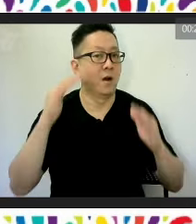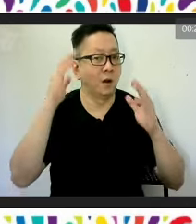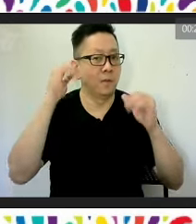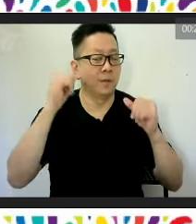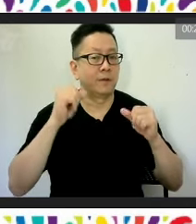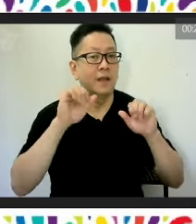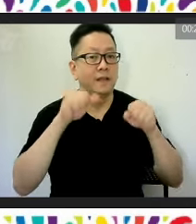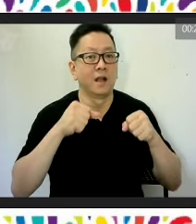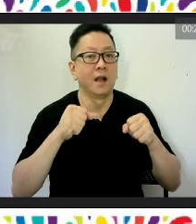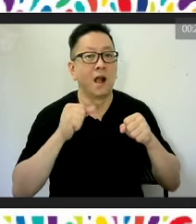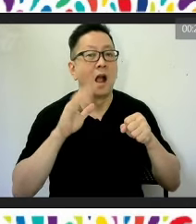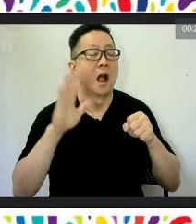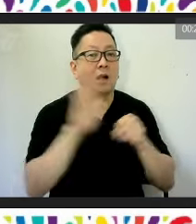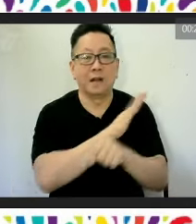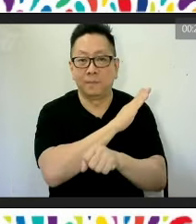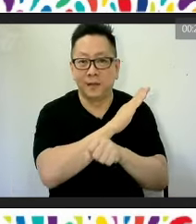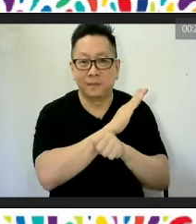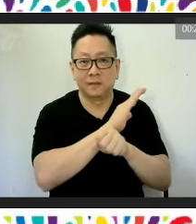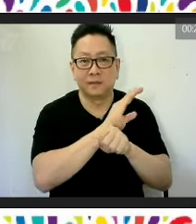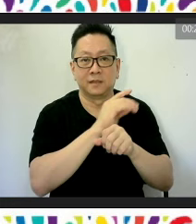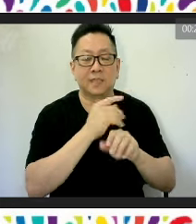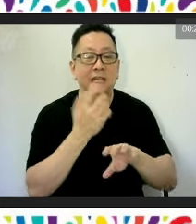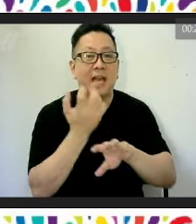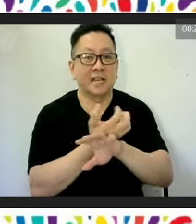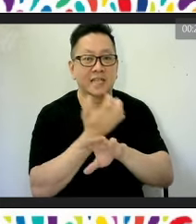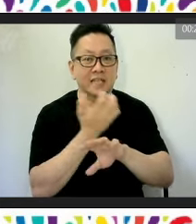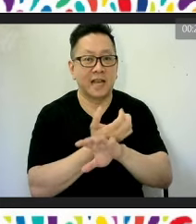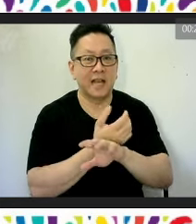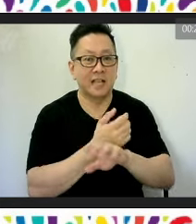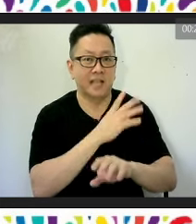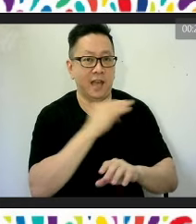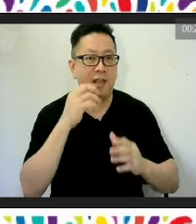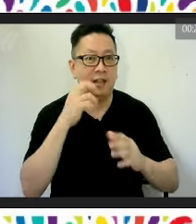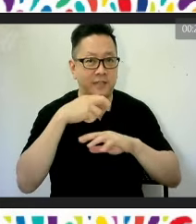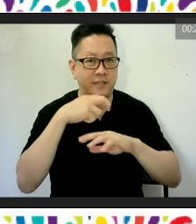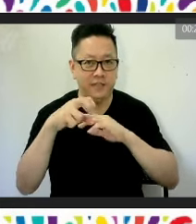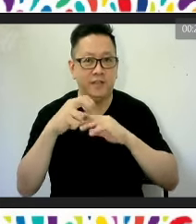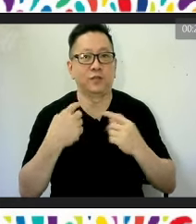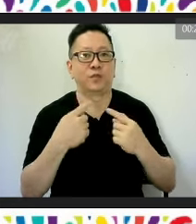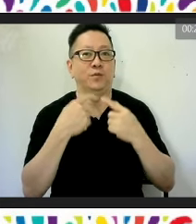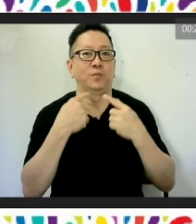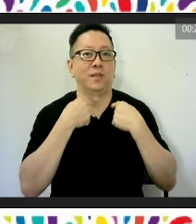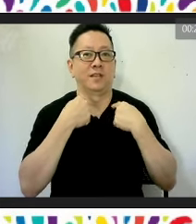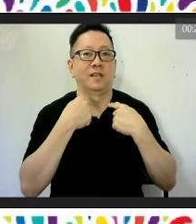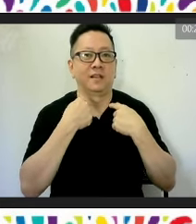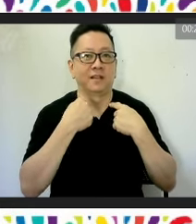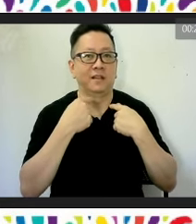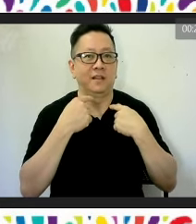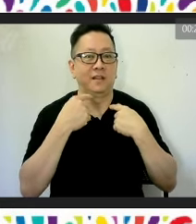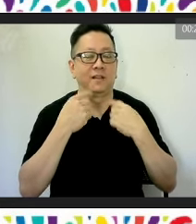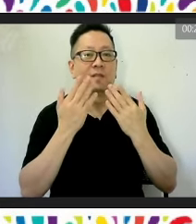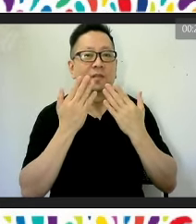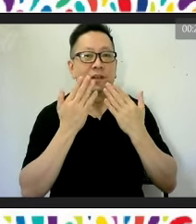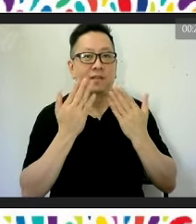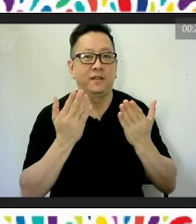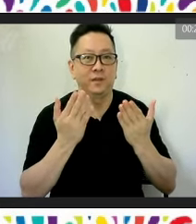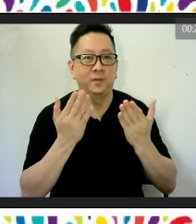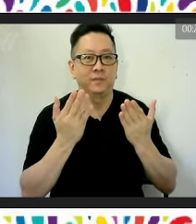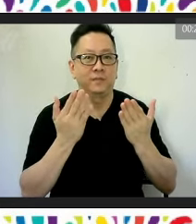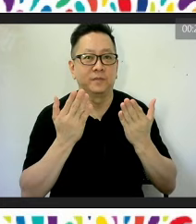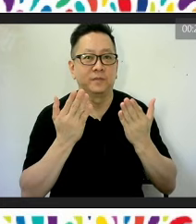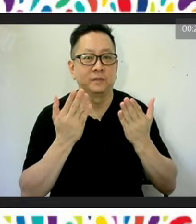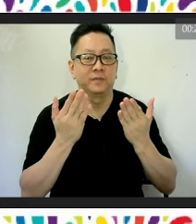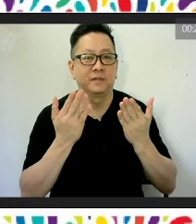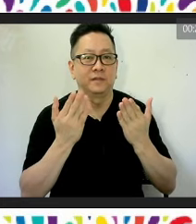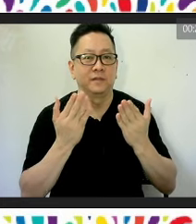Okay, hope you can complete the exercise and send to me. Okay, thank you.